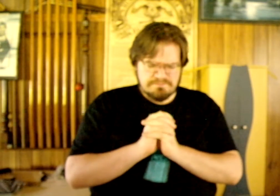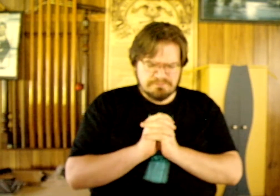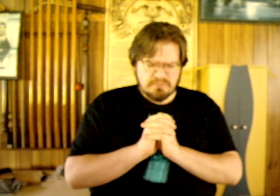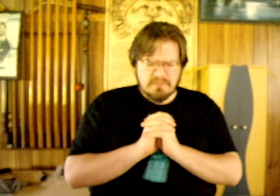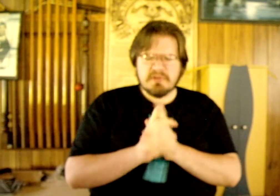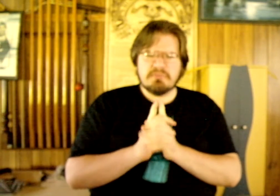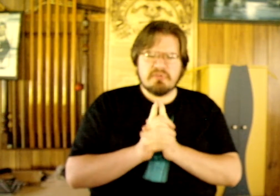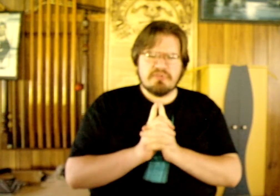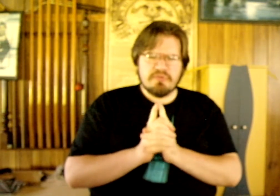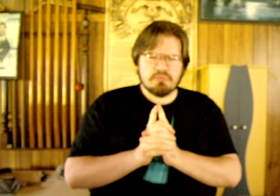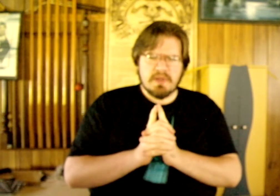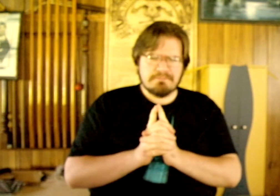I'm going to put it to you this way.